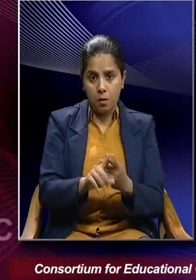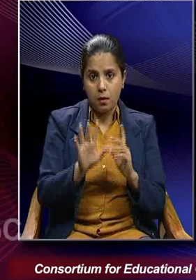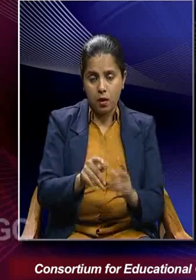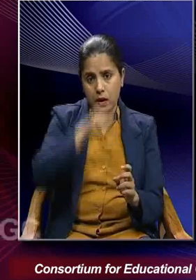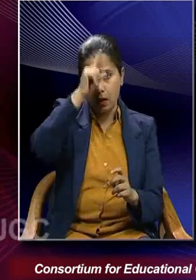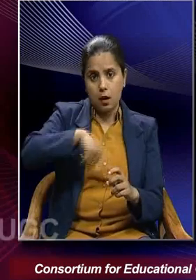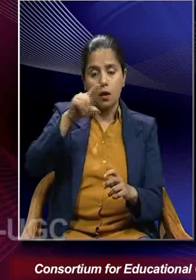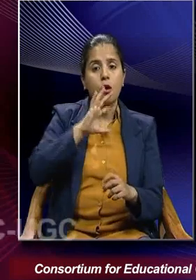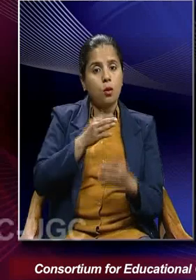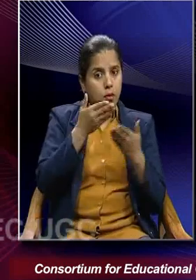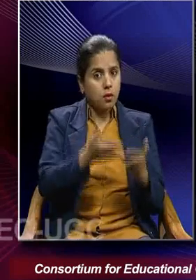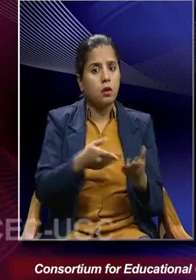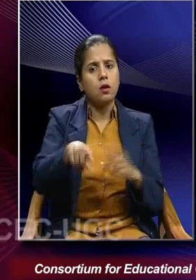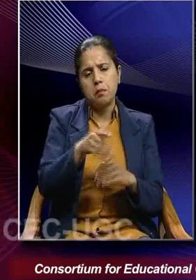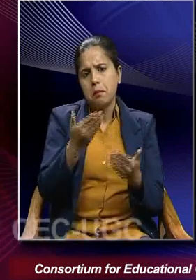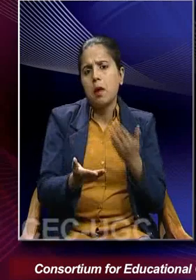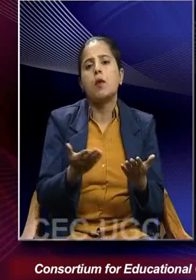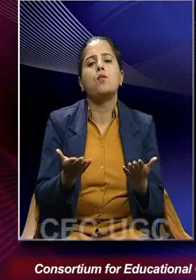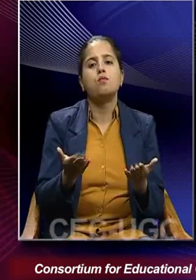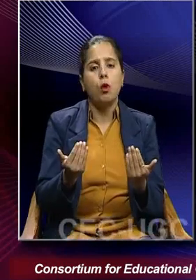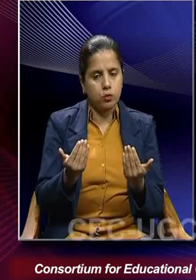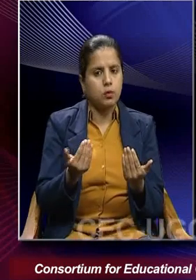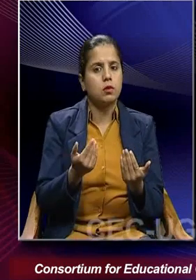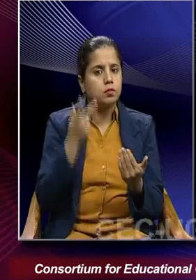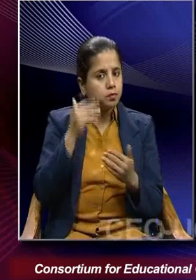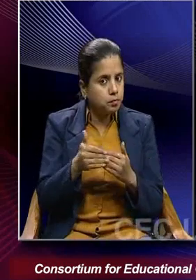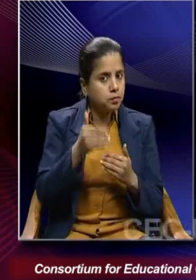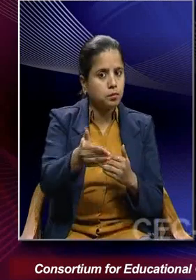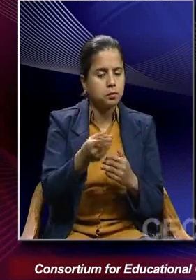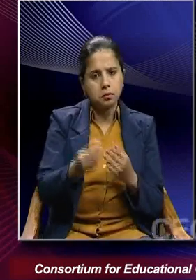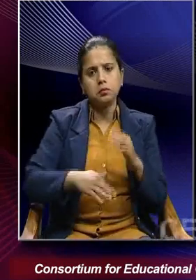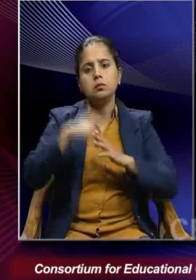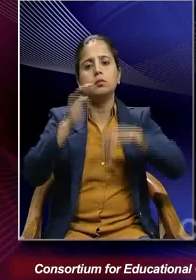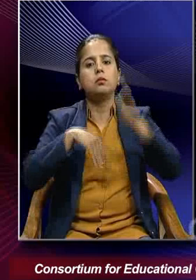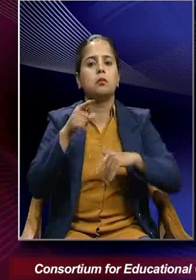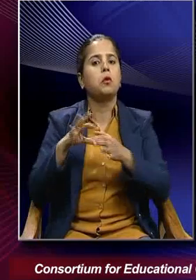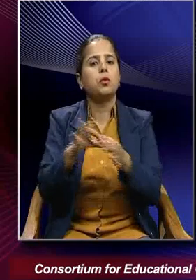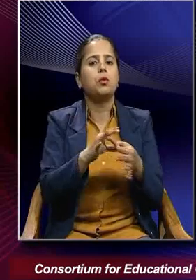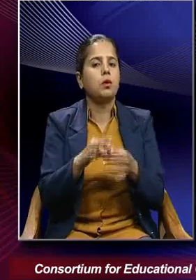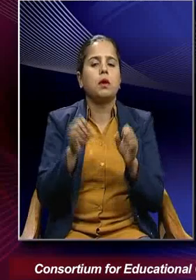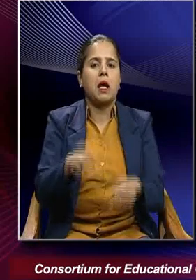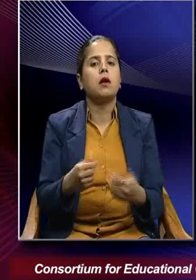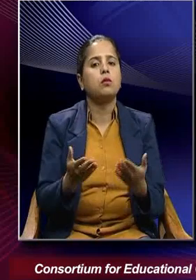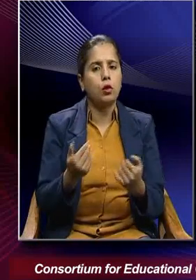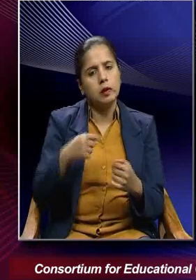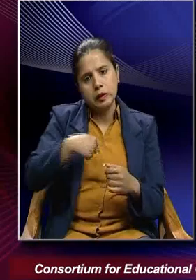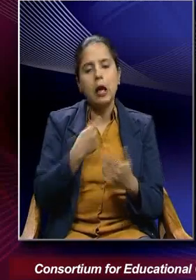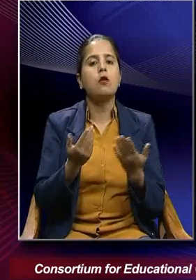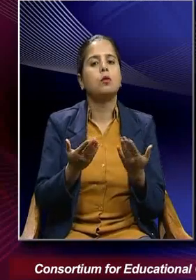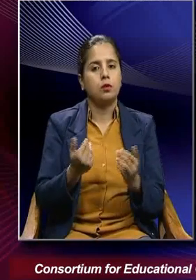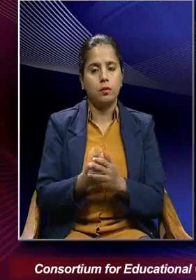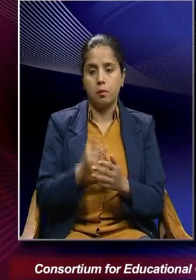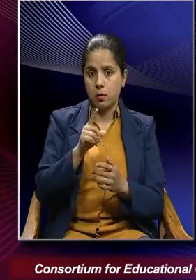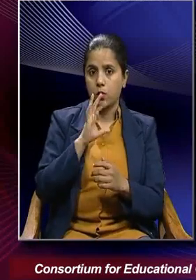India will be able to in a way build some kind of a unity for itself. And when